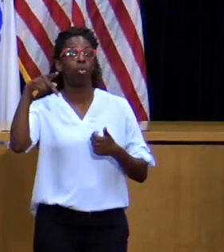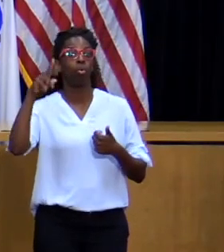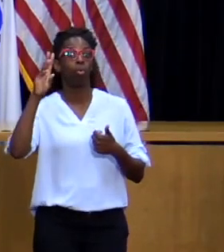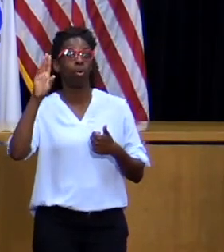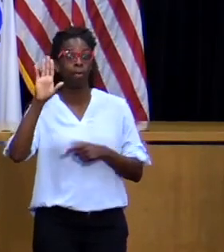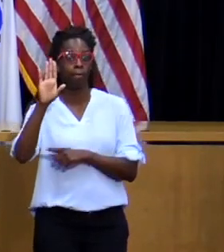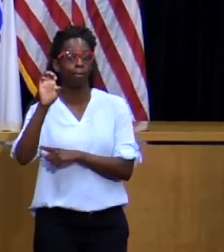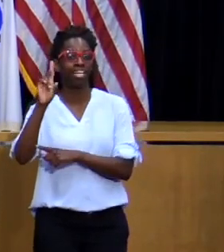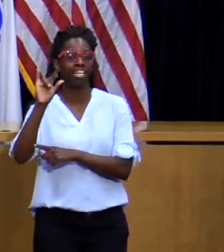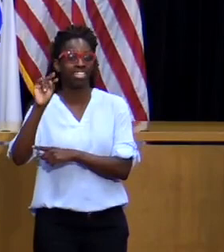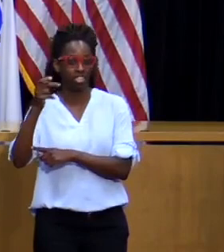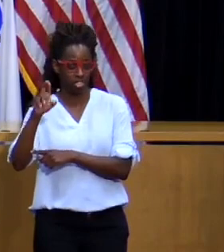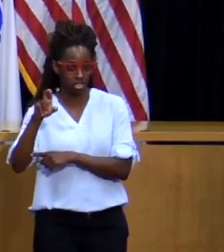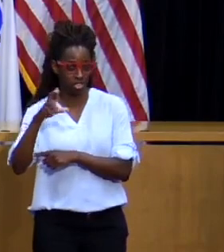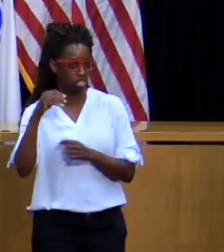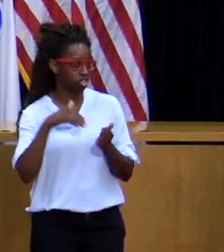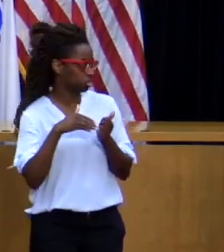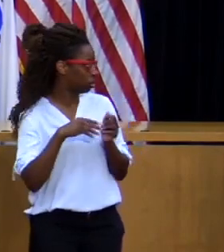on our